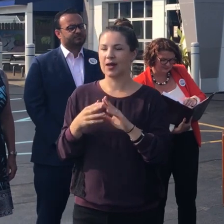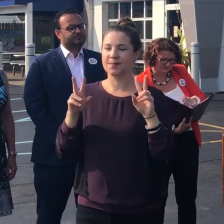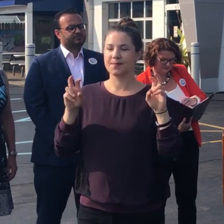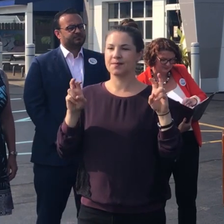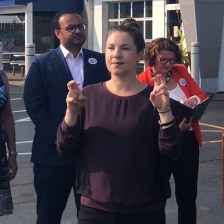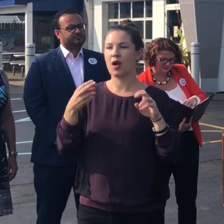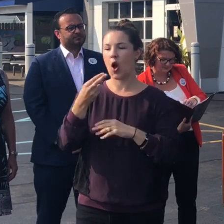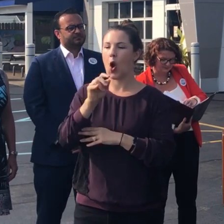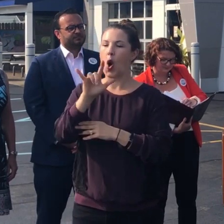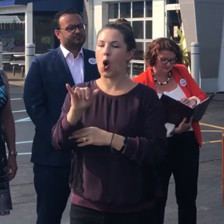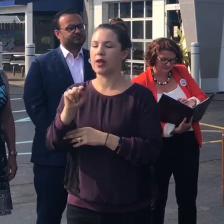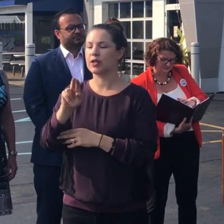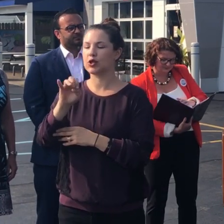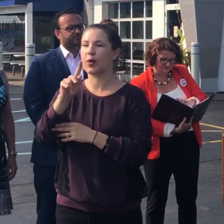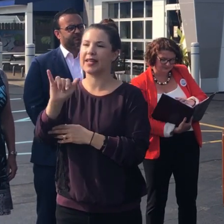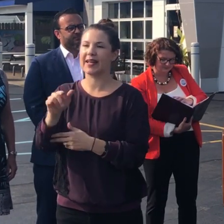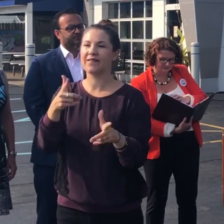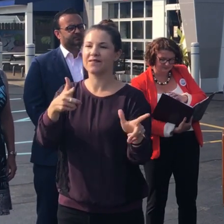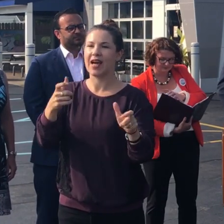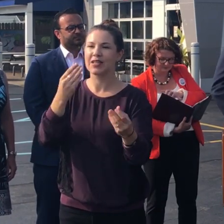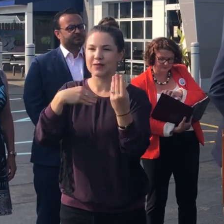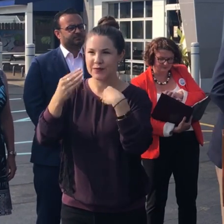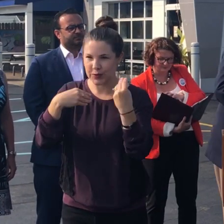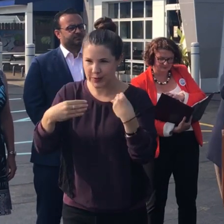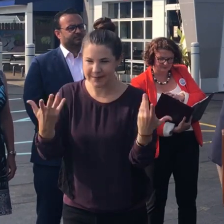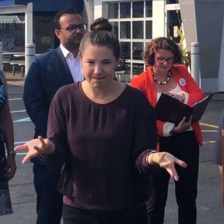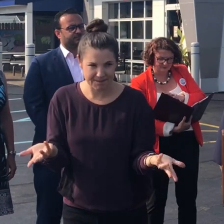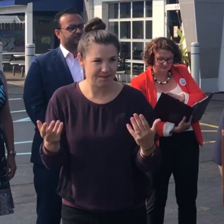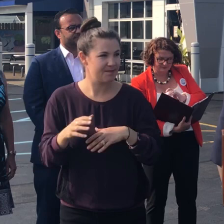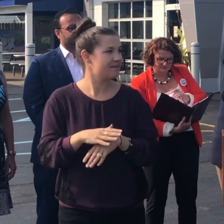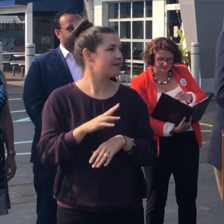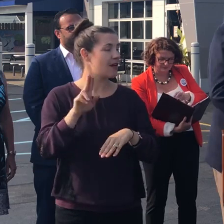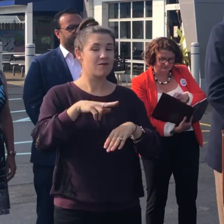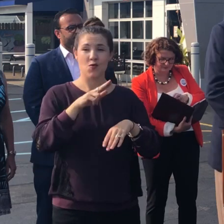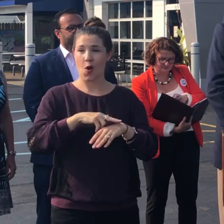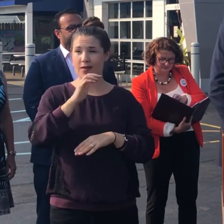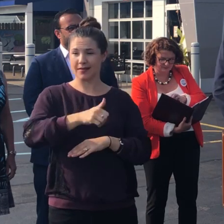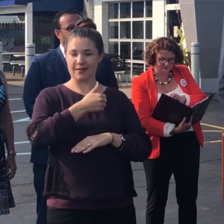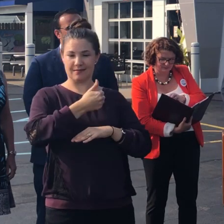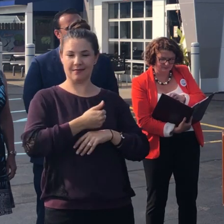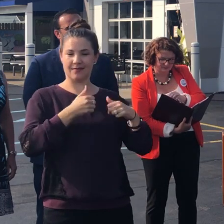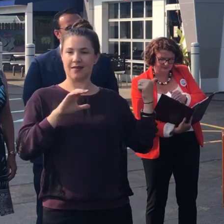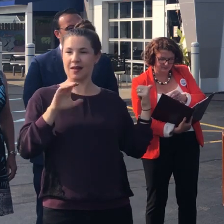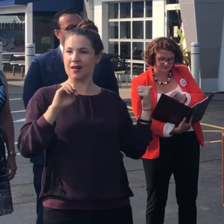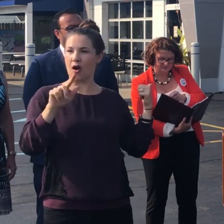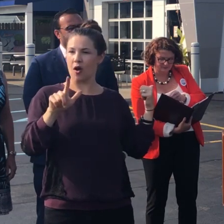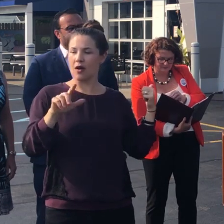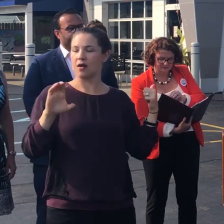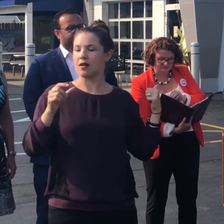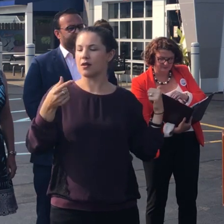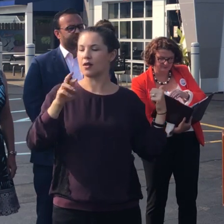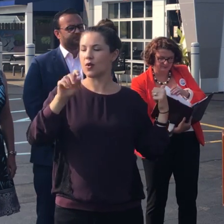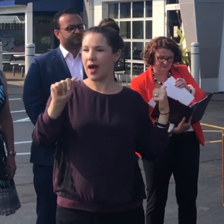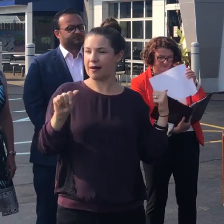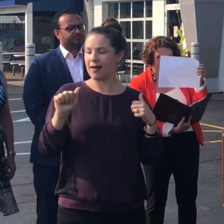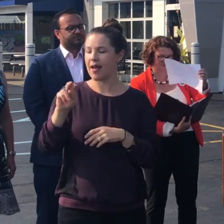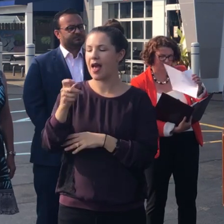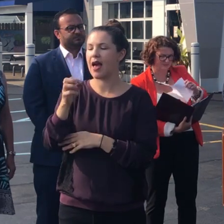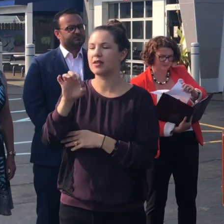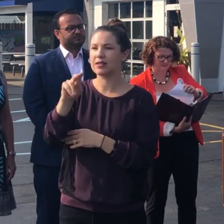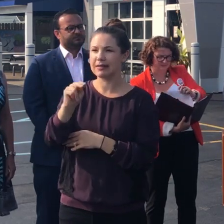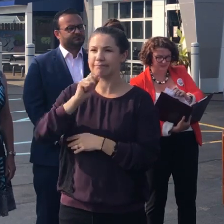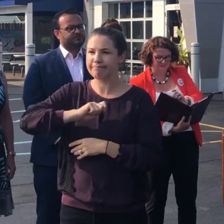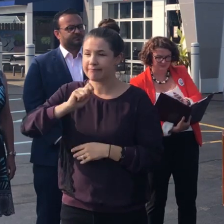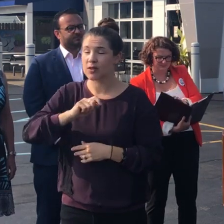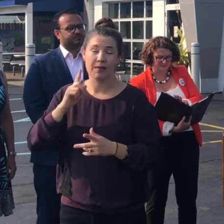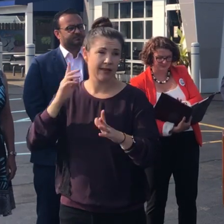trinity of fast foods. Anchored, of course, by Carl and Greta Anderson's Custard, who have been here